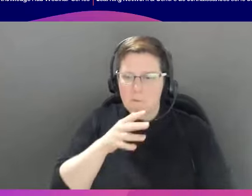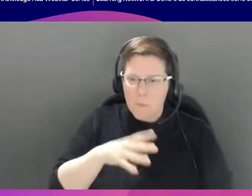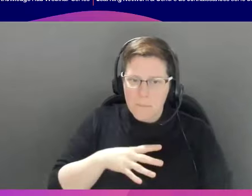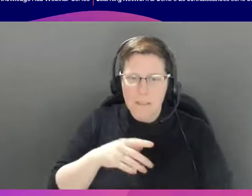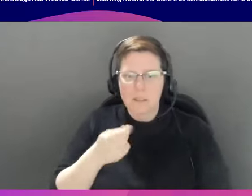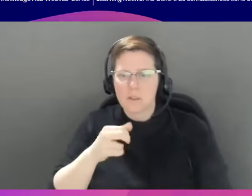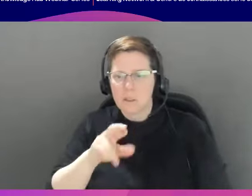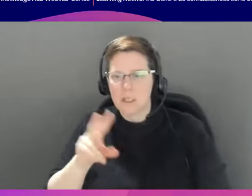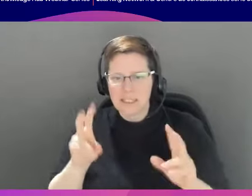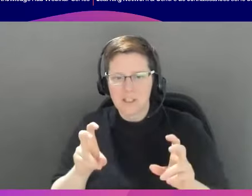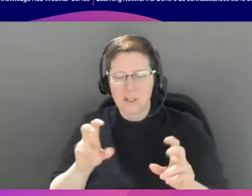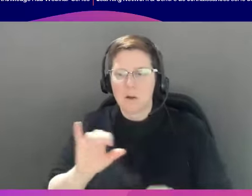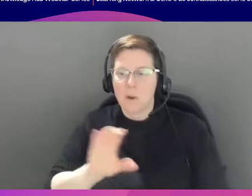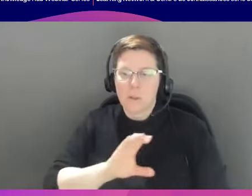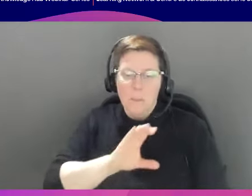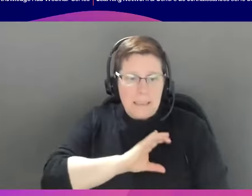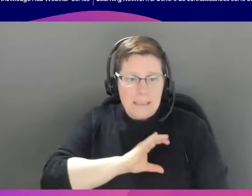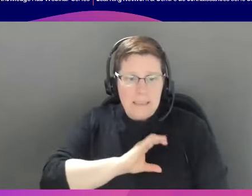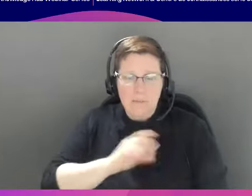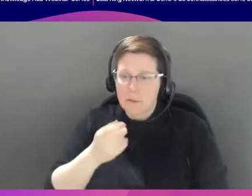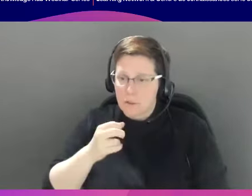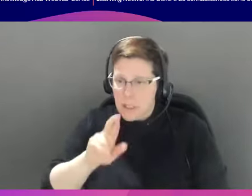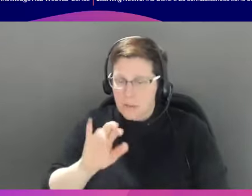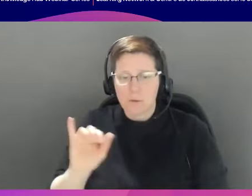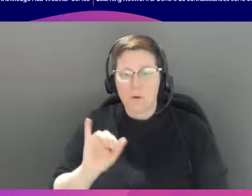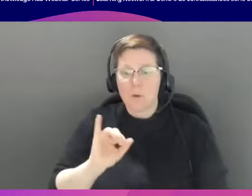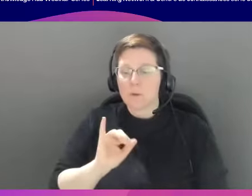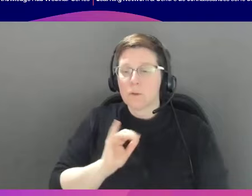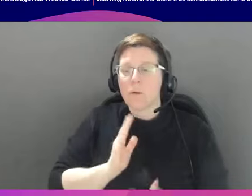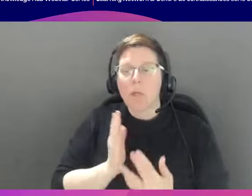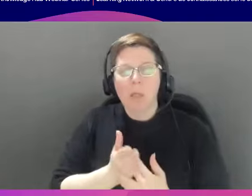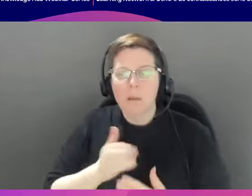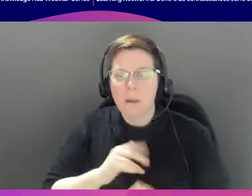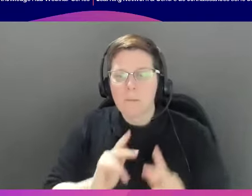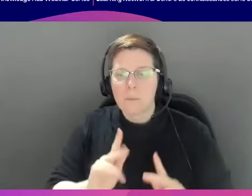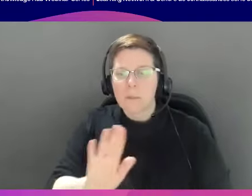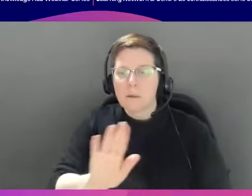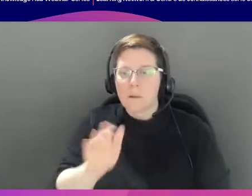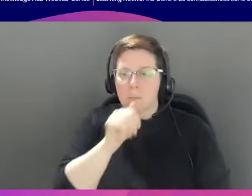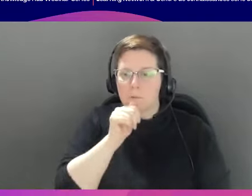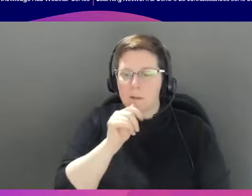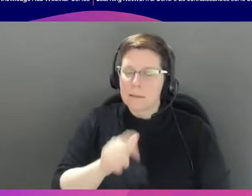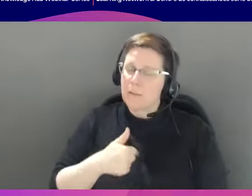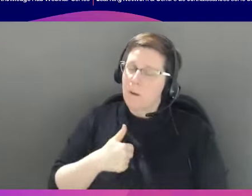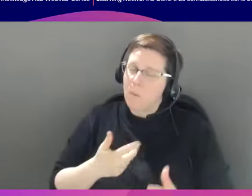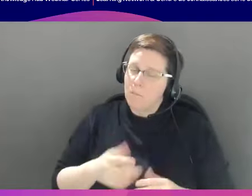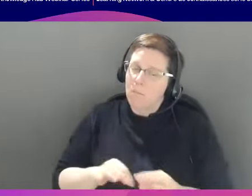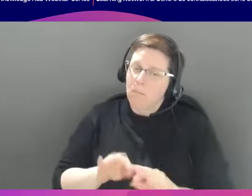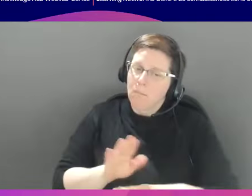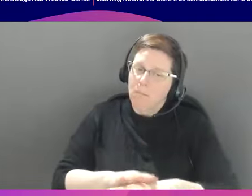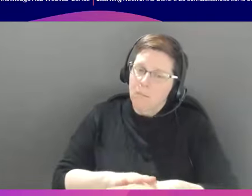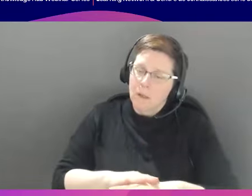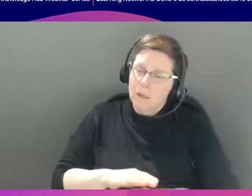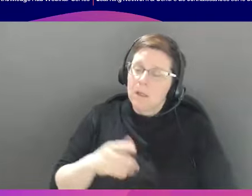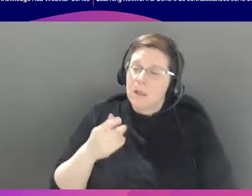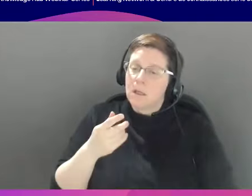can lead to the policing of gender and the invasion of privacy. And so here I'm particularly mindful of the intersection of gender